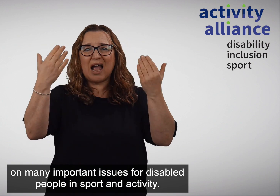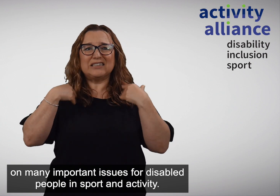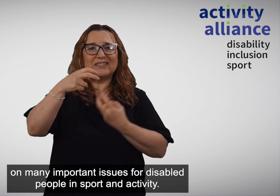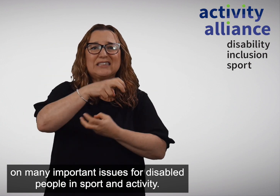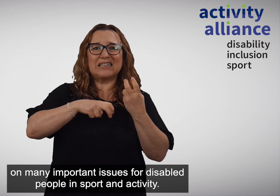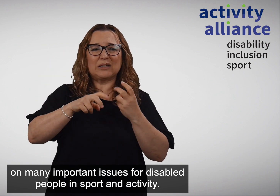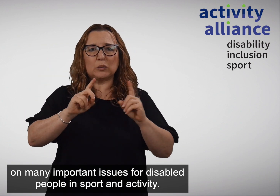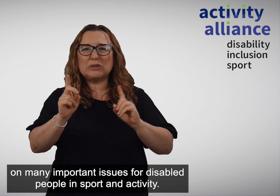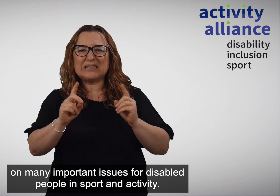activity.